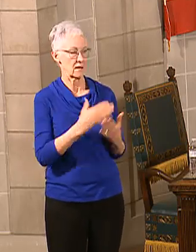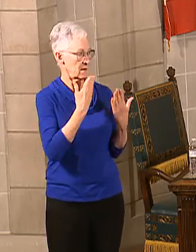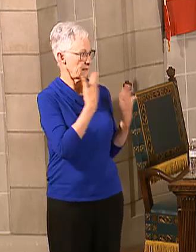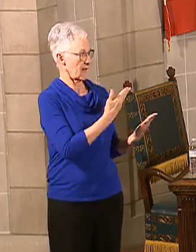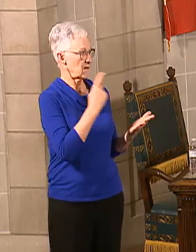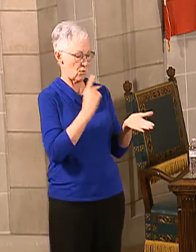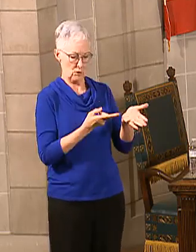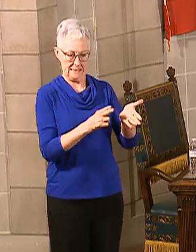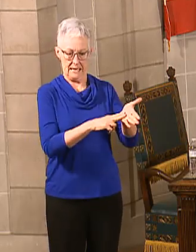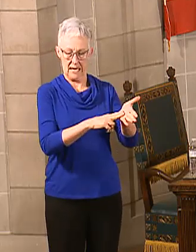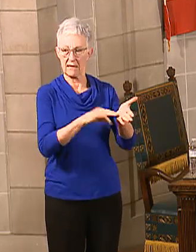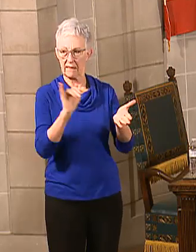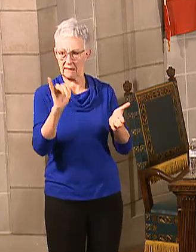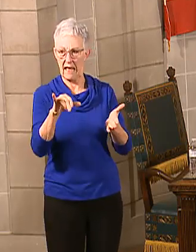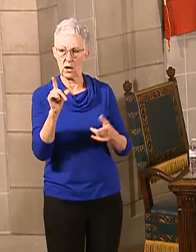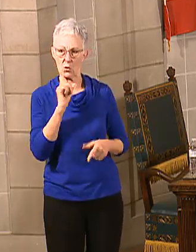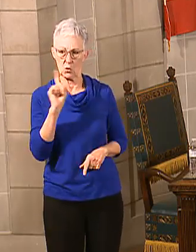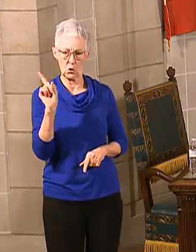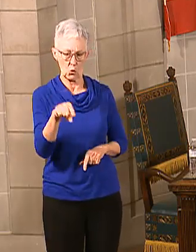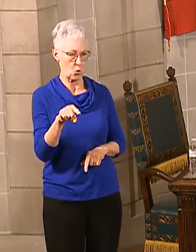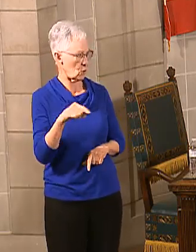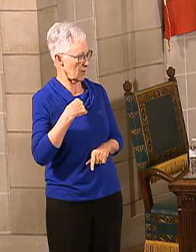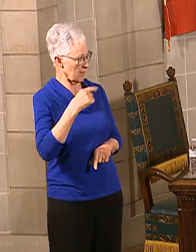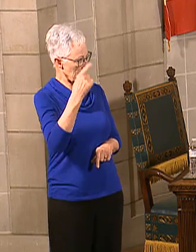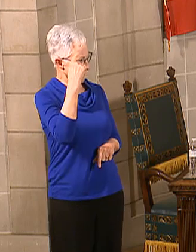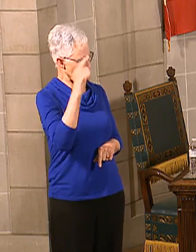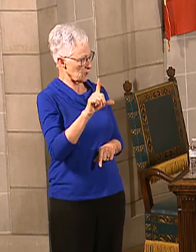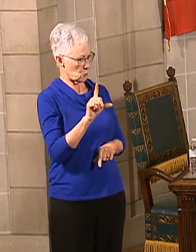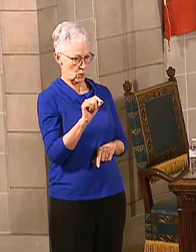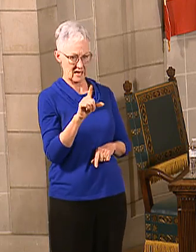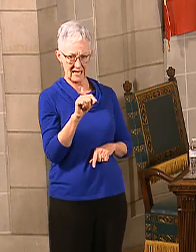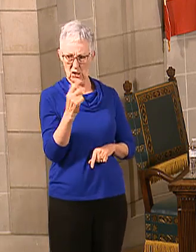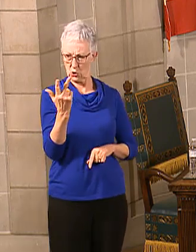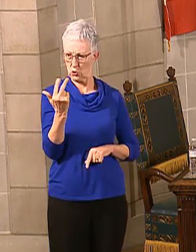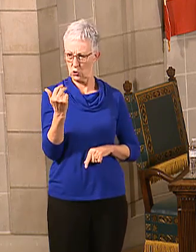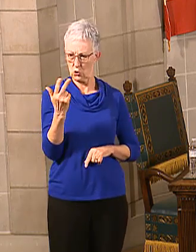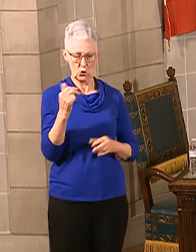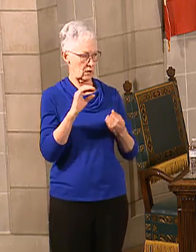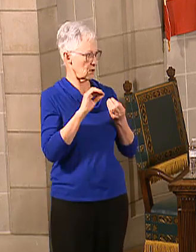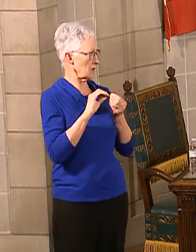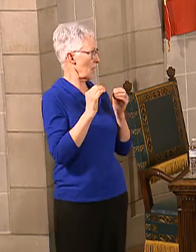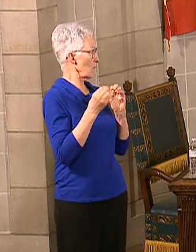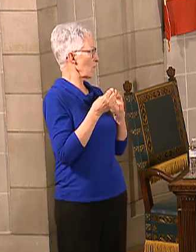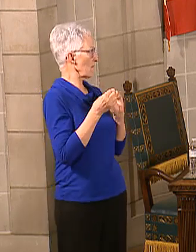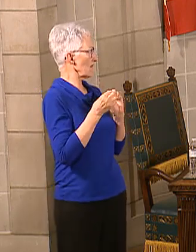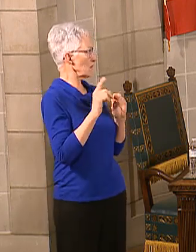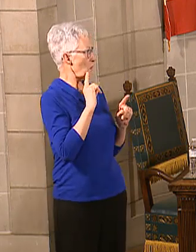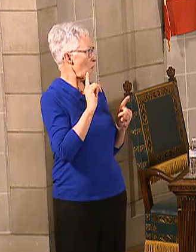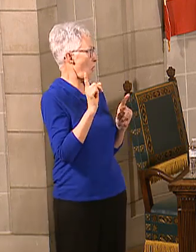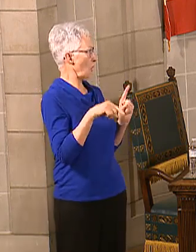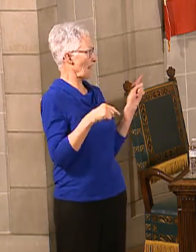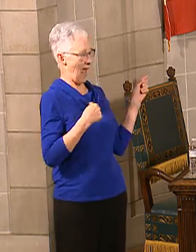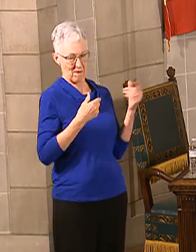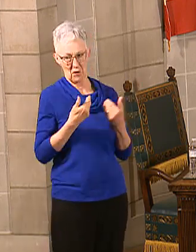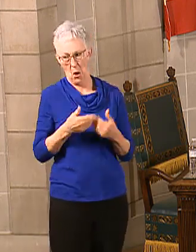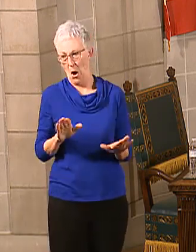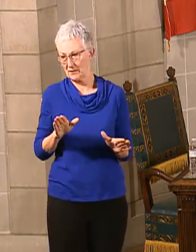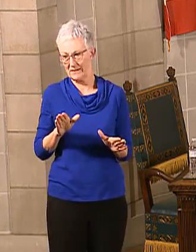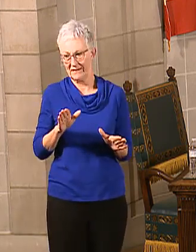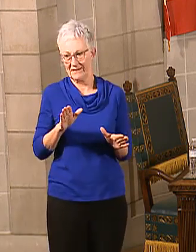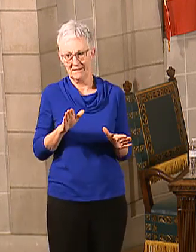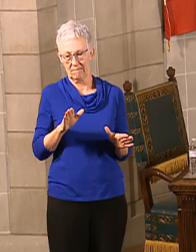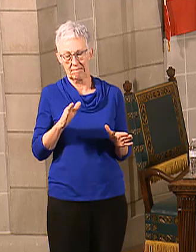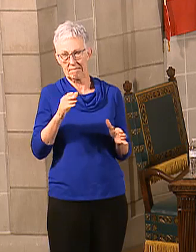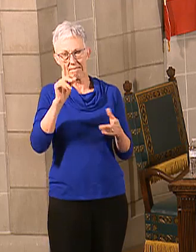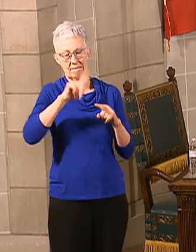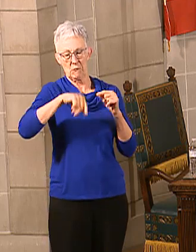executive order. Executive order, I think it's 2013 is one. Losing track. We're doing a bunch of these. Right. It